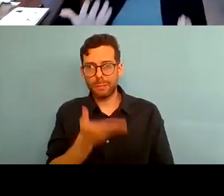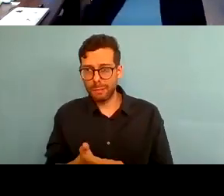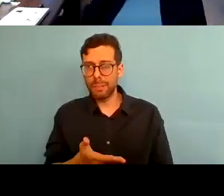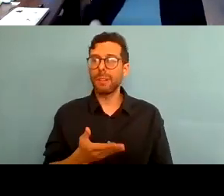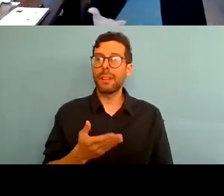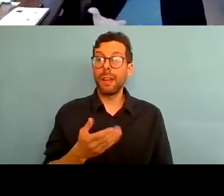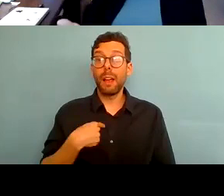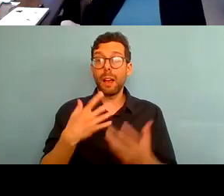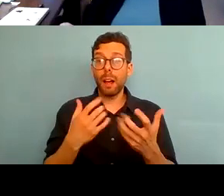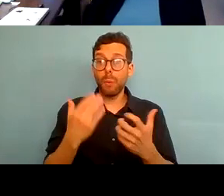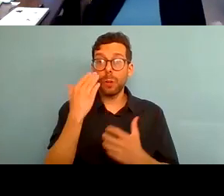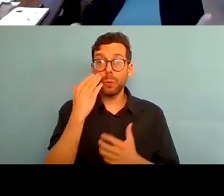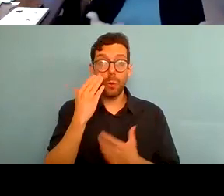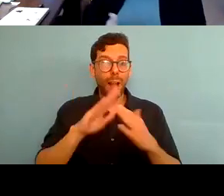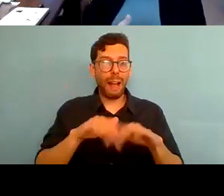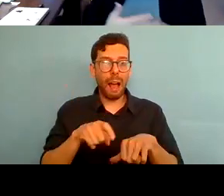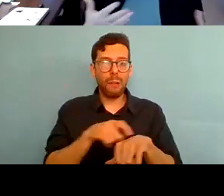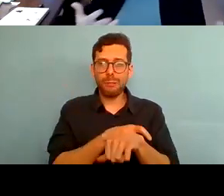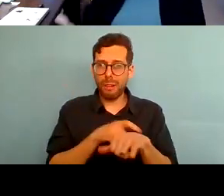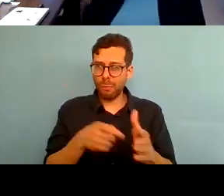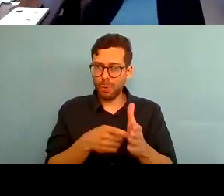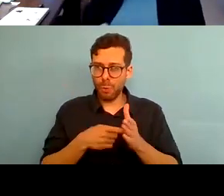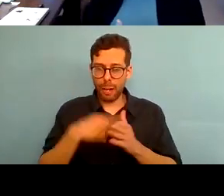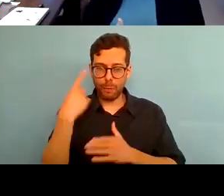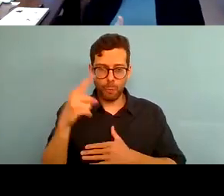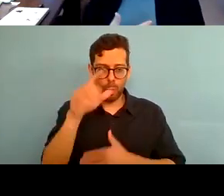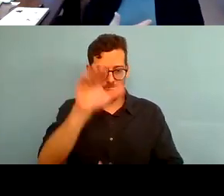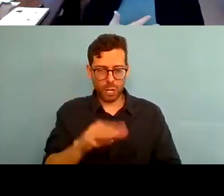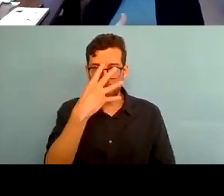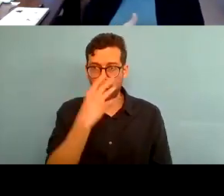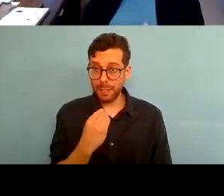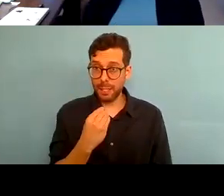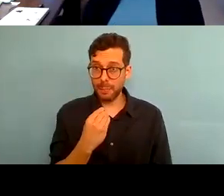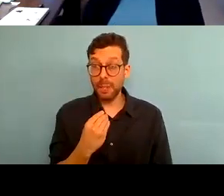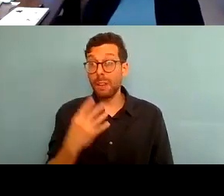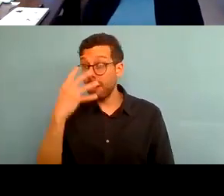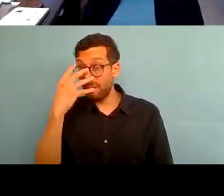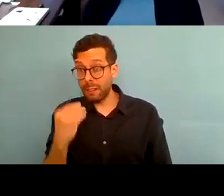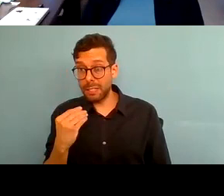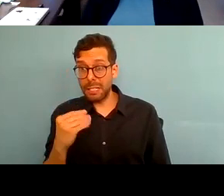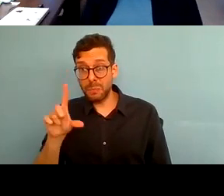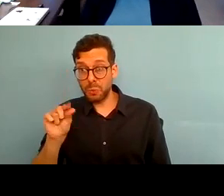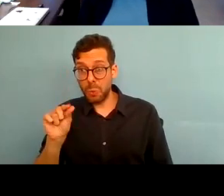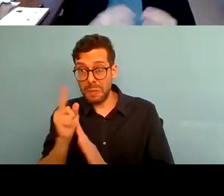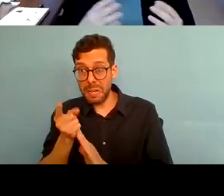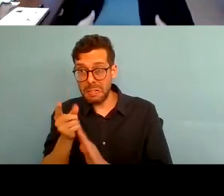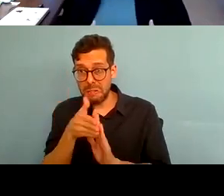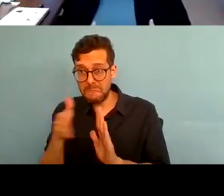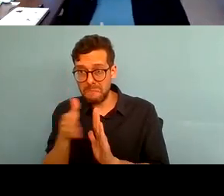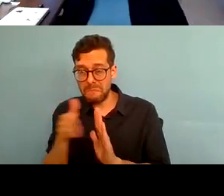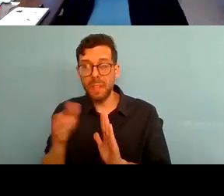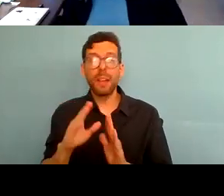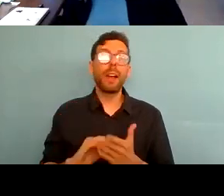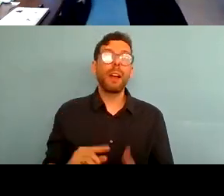how long is it taking your child to fall asleep, or does your child fall asleep within 20 minutes? Here's why I think it's important to ask